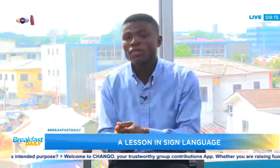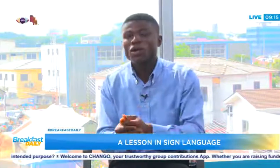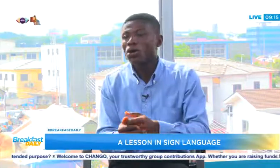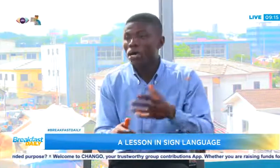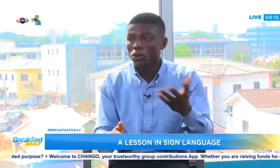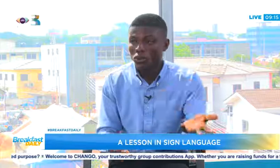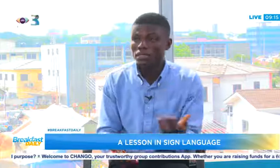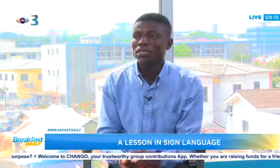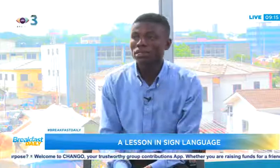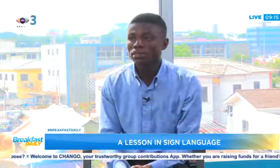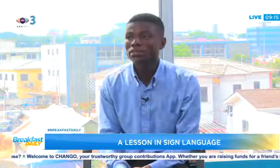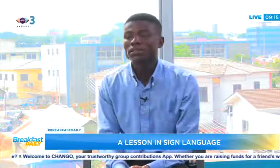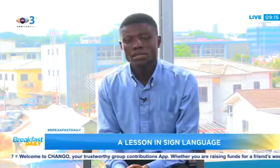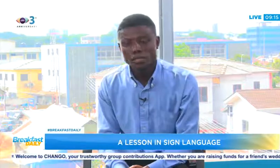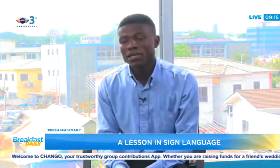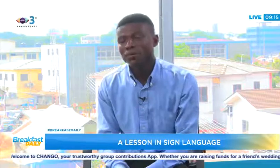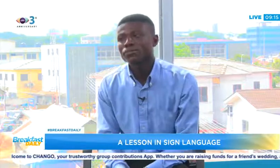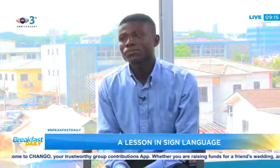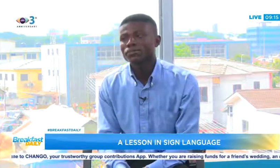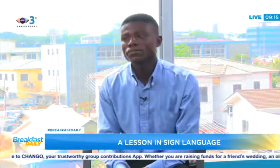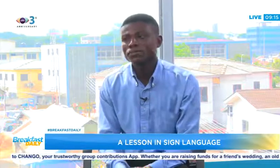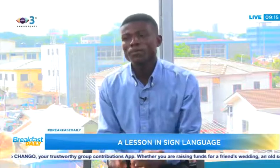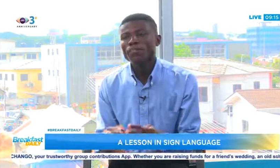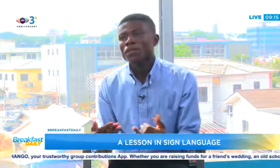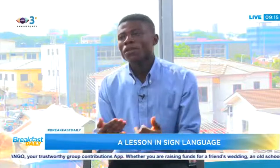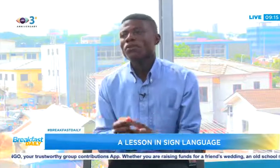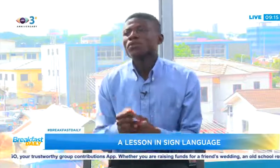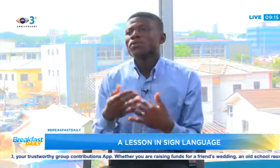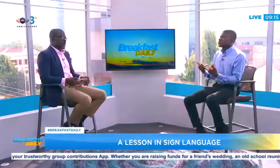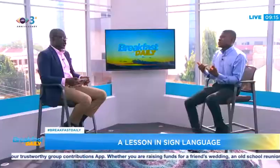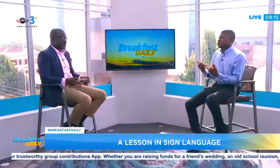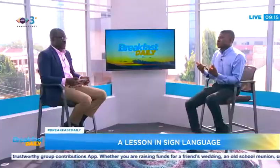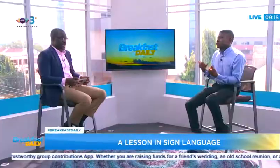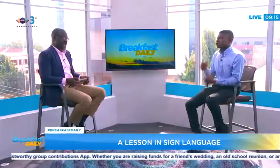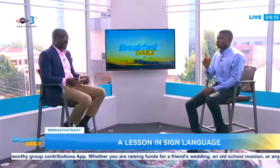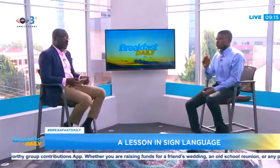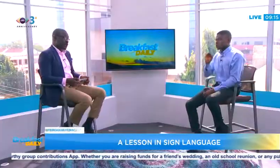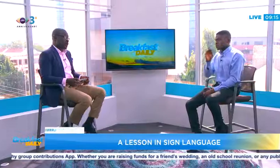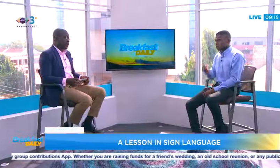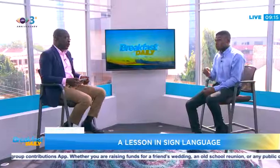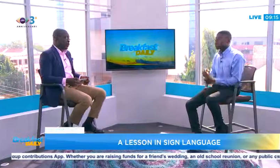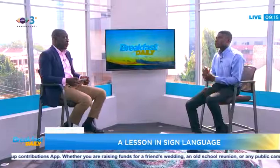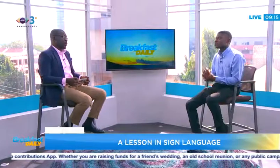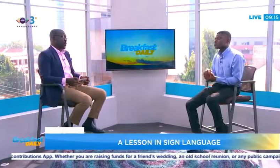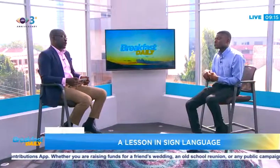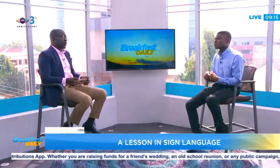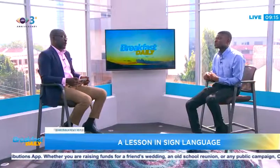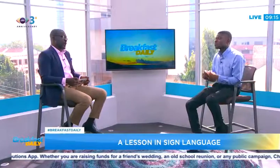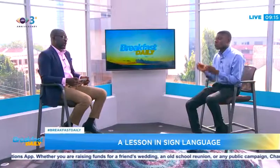all can cause disability. Yeah. So 20%, that's a lot of people. You know, it means